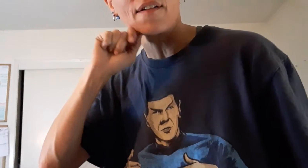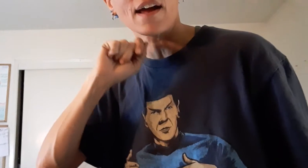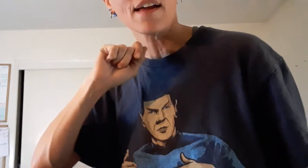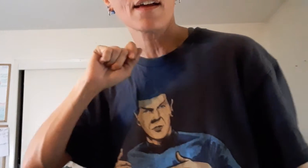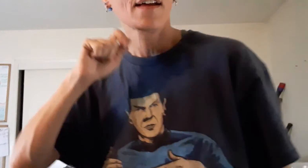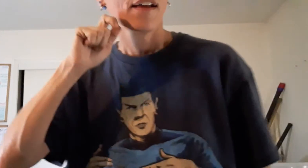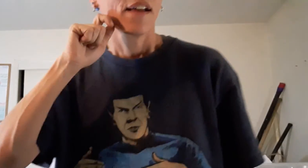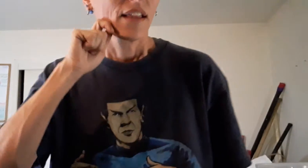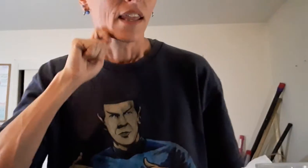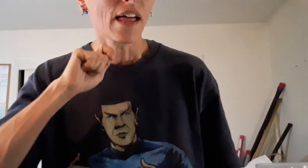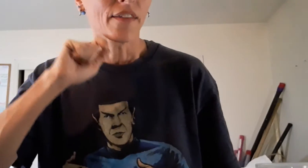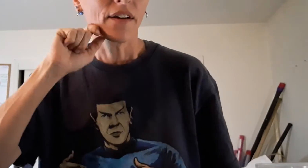right? Leather